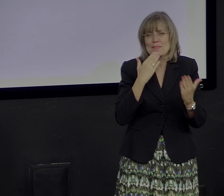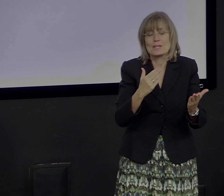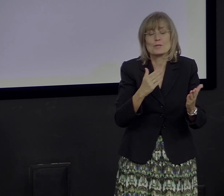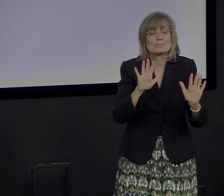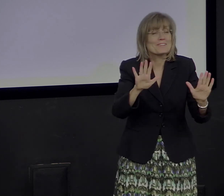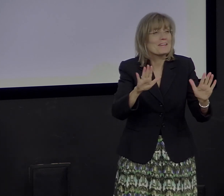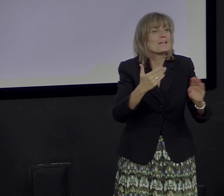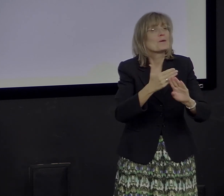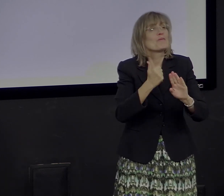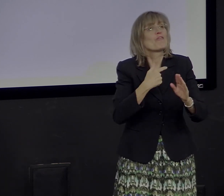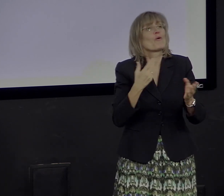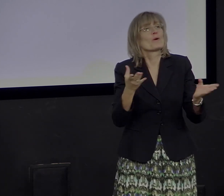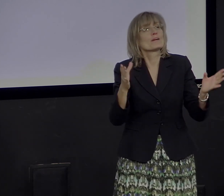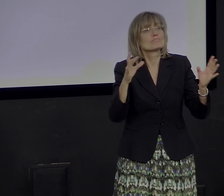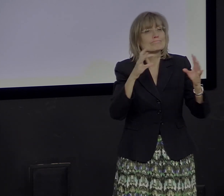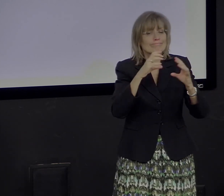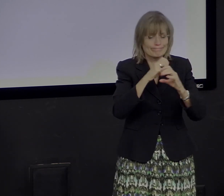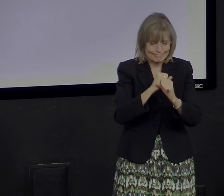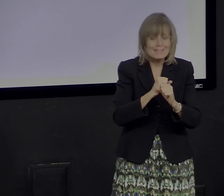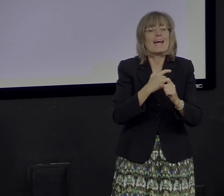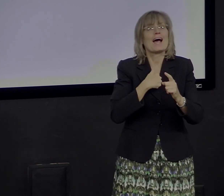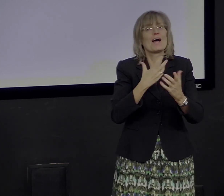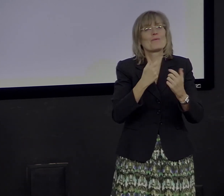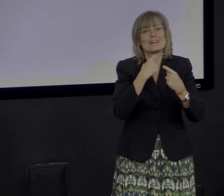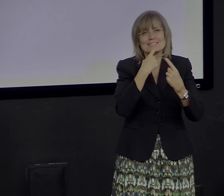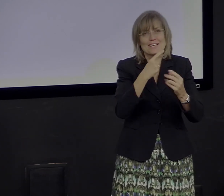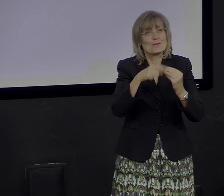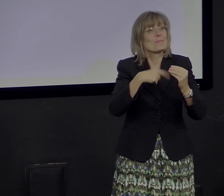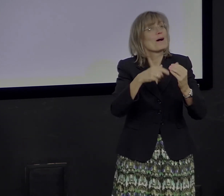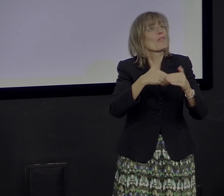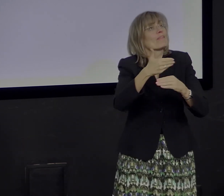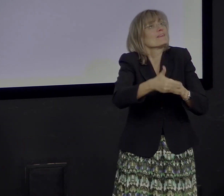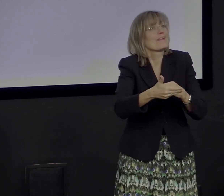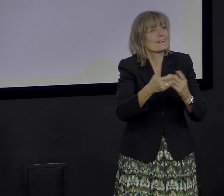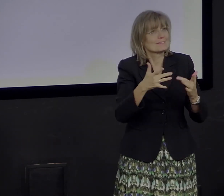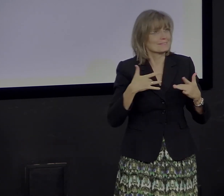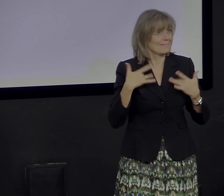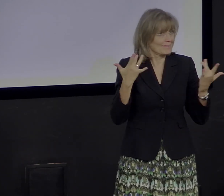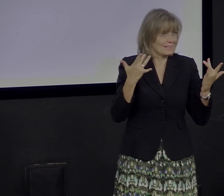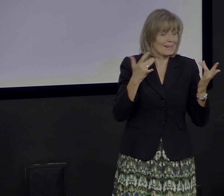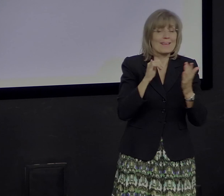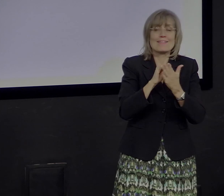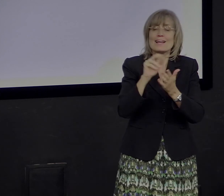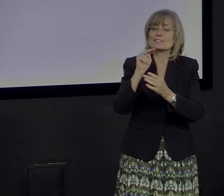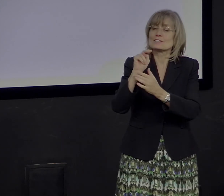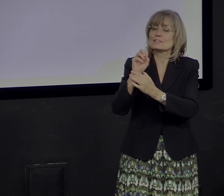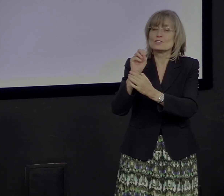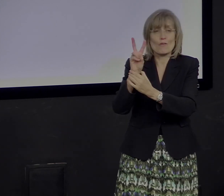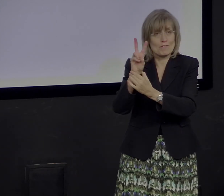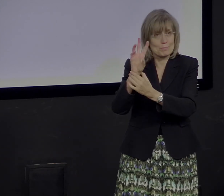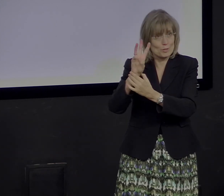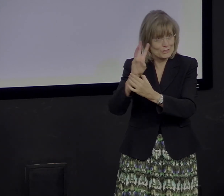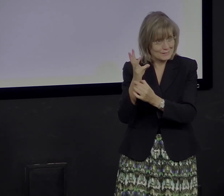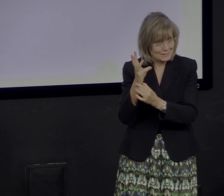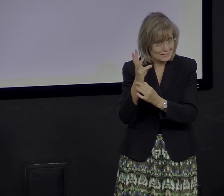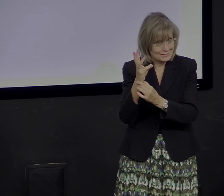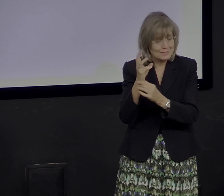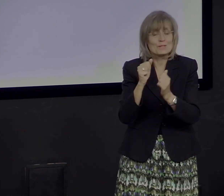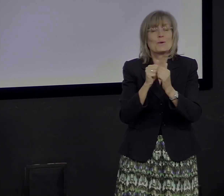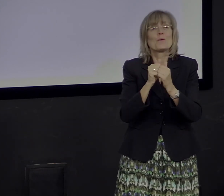for being the official host. Now, before we close, I would like to tell you about our next event, November